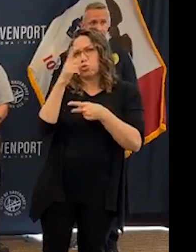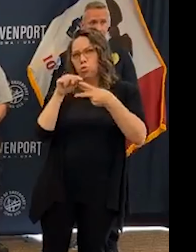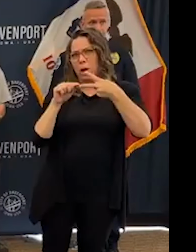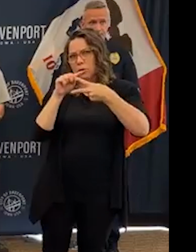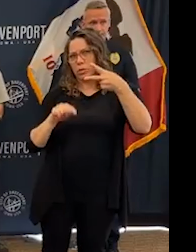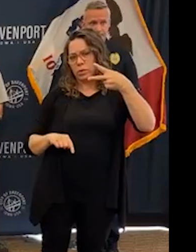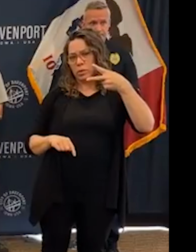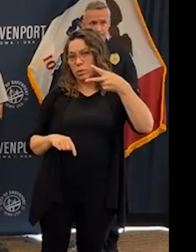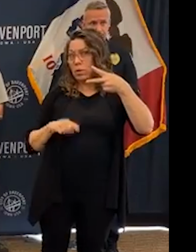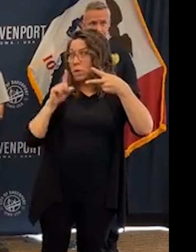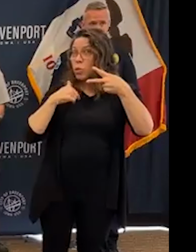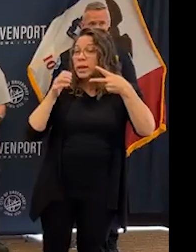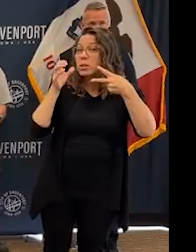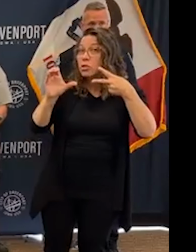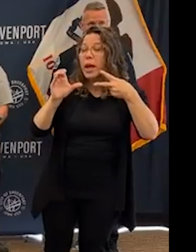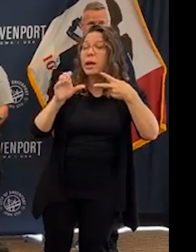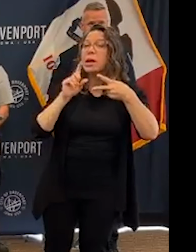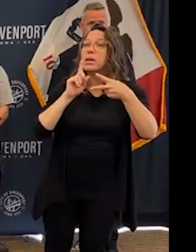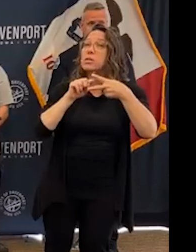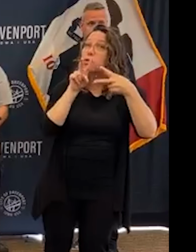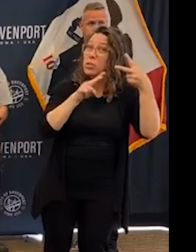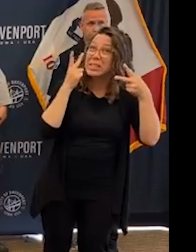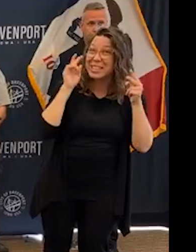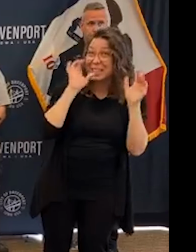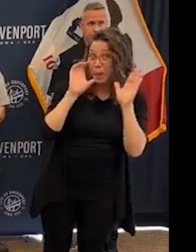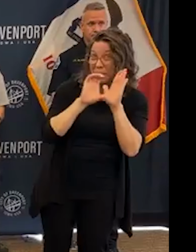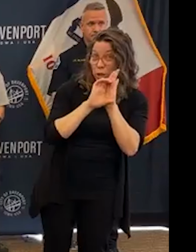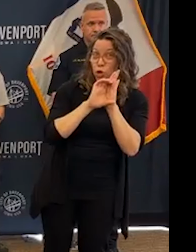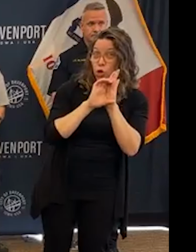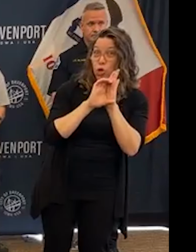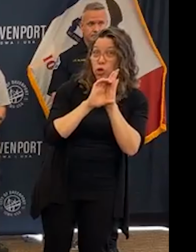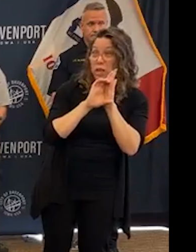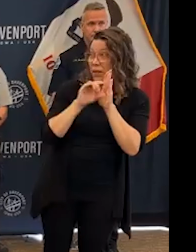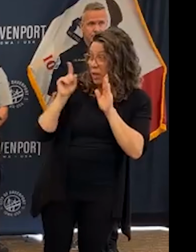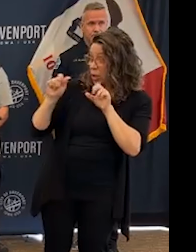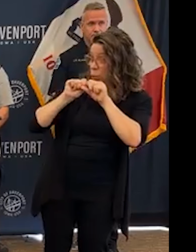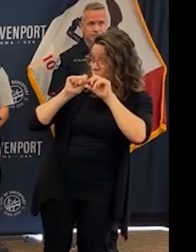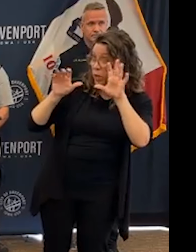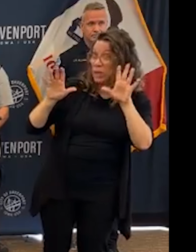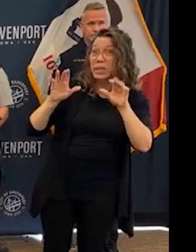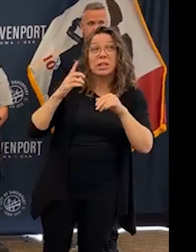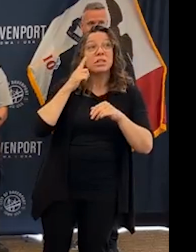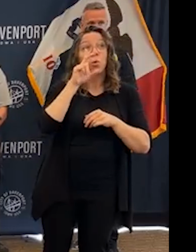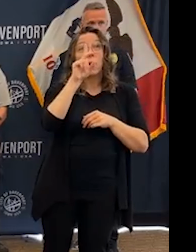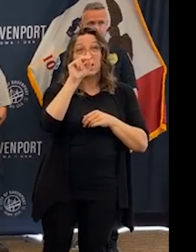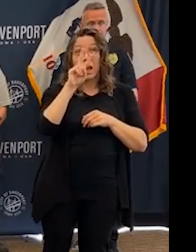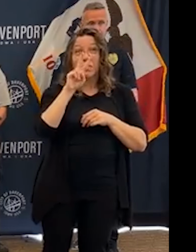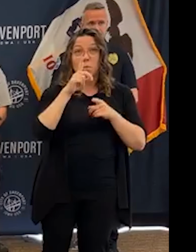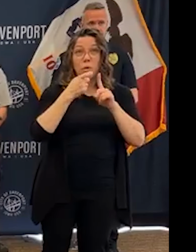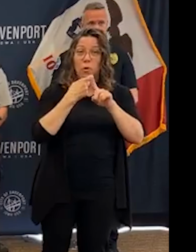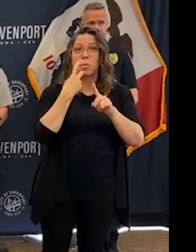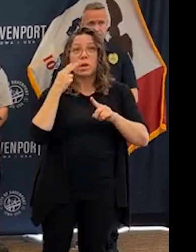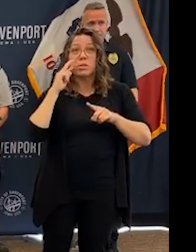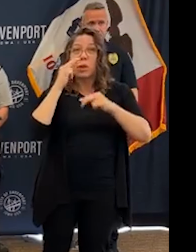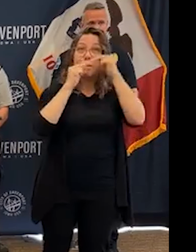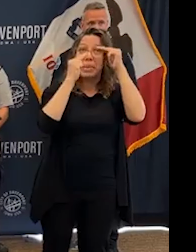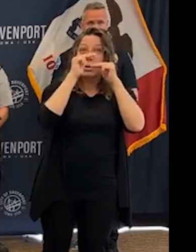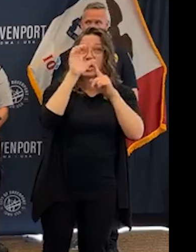look at, to see some of the pictures that were released by you guys, the Davenport people, of the other night, just in the building's condition? The other